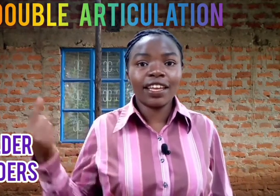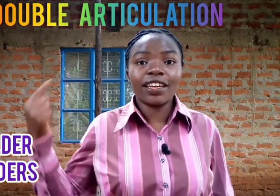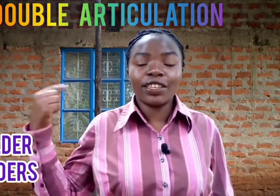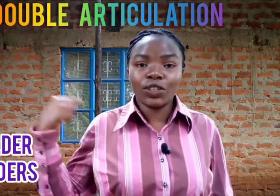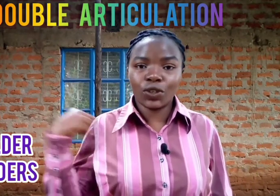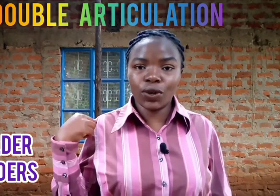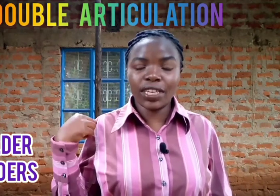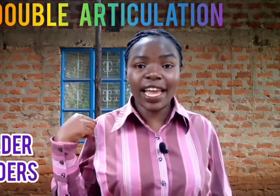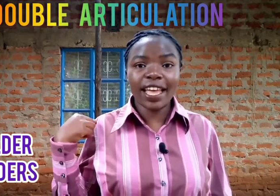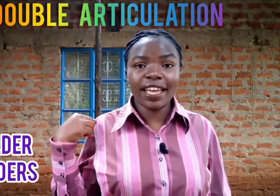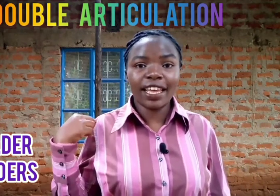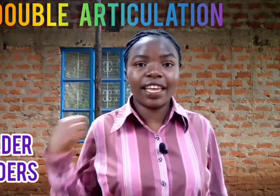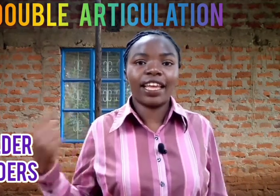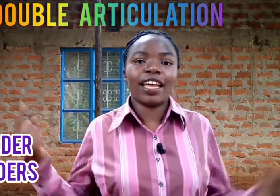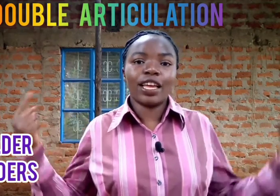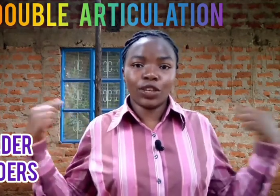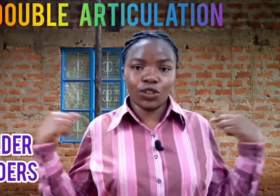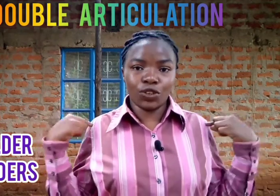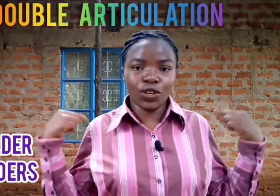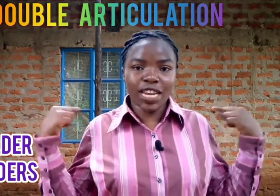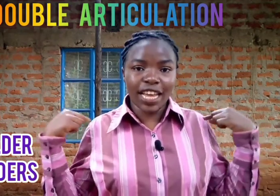shoulder, shoulders.